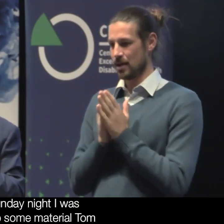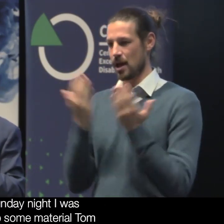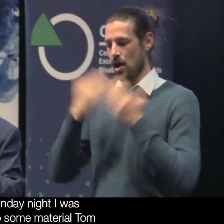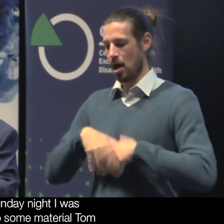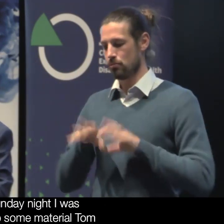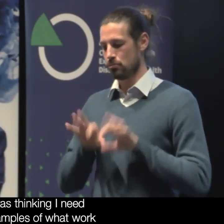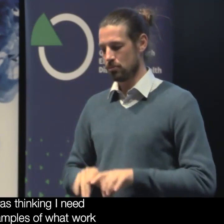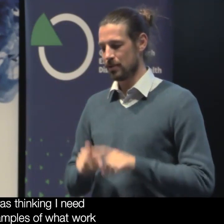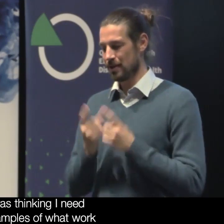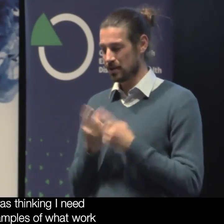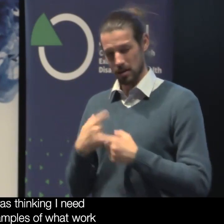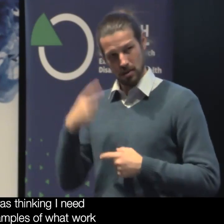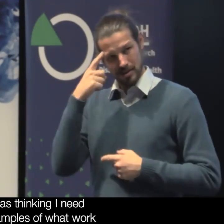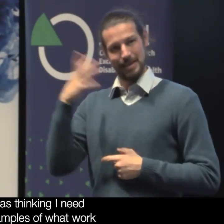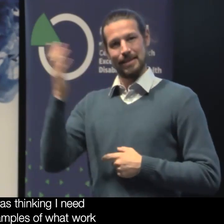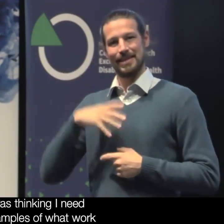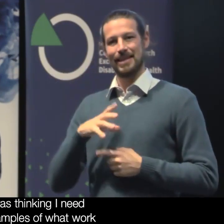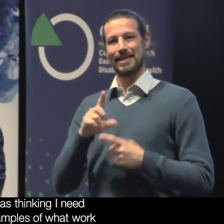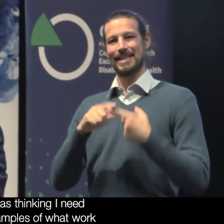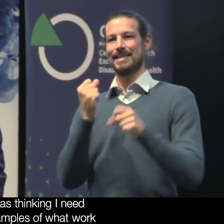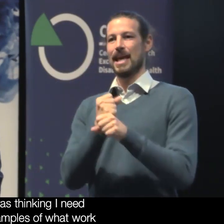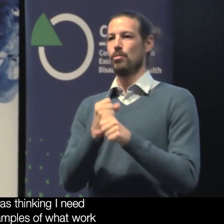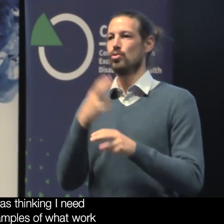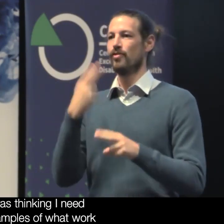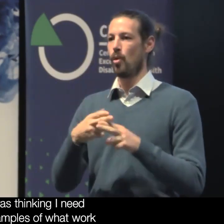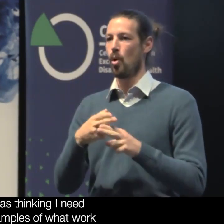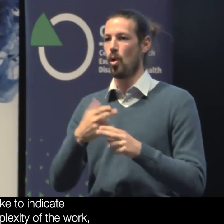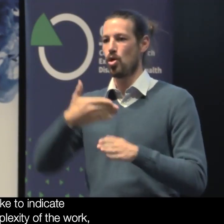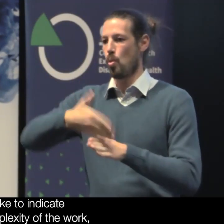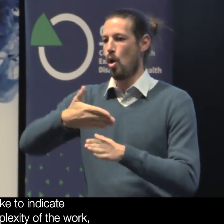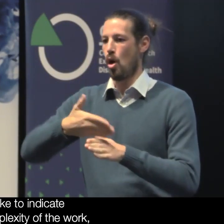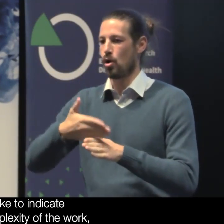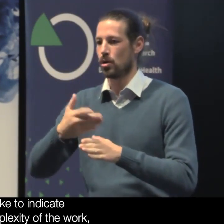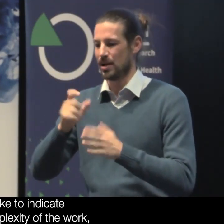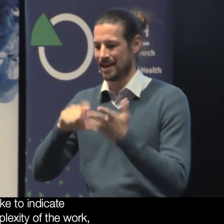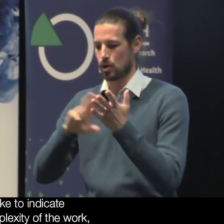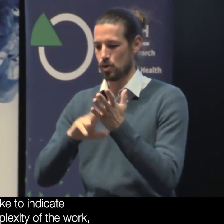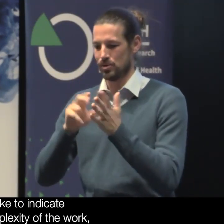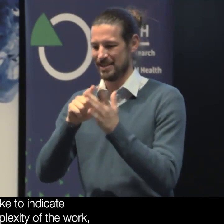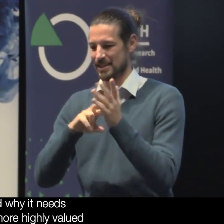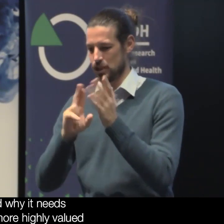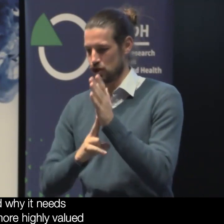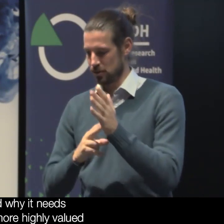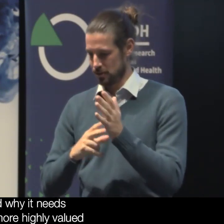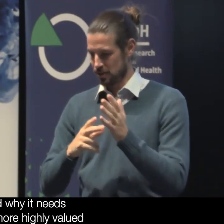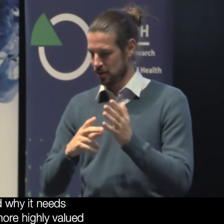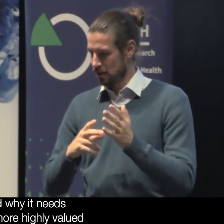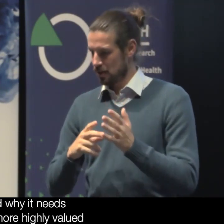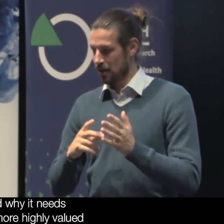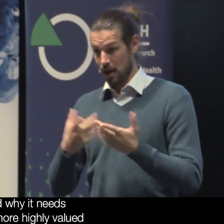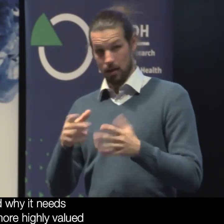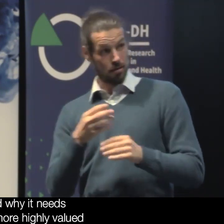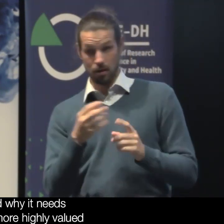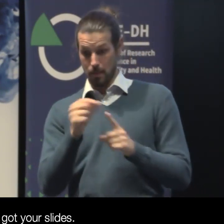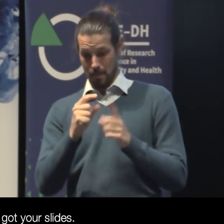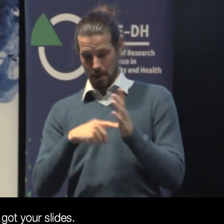I was thinking, I need some examples of what it's like, the work is like, to indicate the complexity of the work and why it needs to be much more highly valued. And I